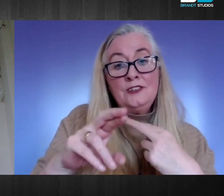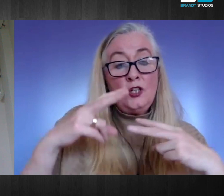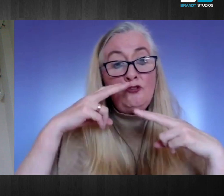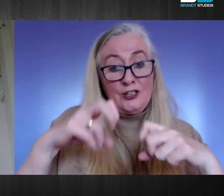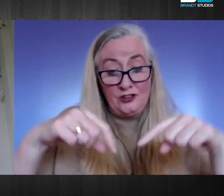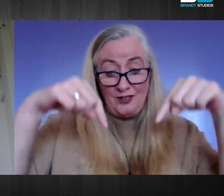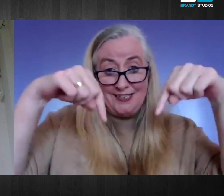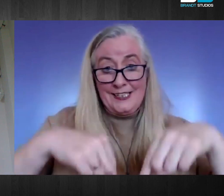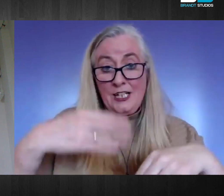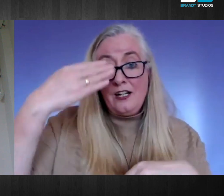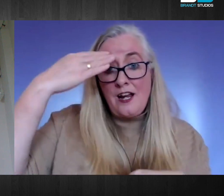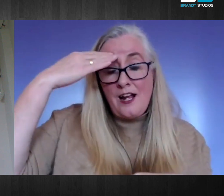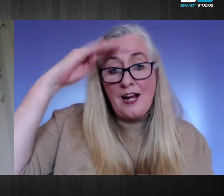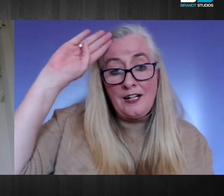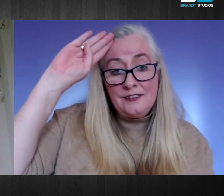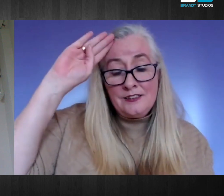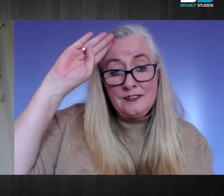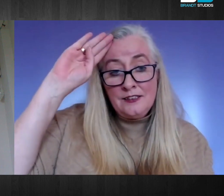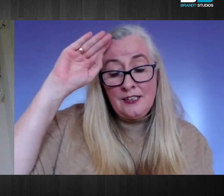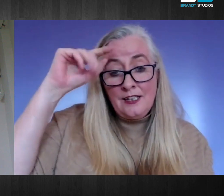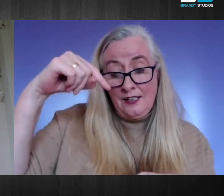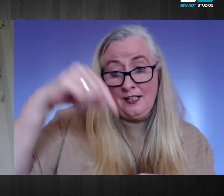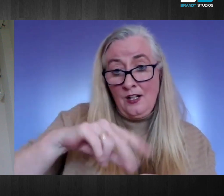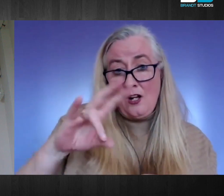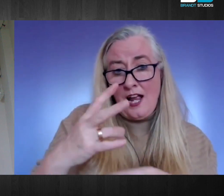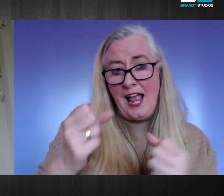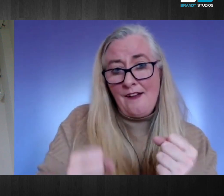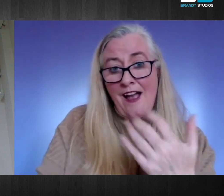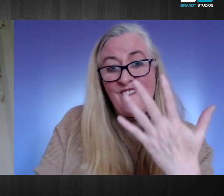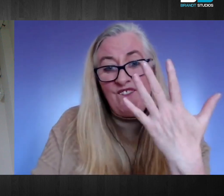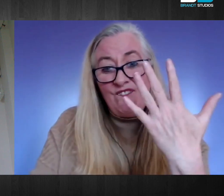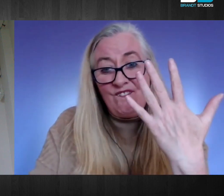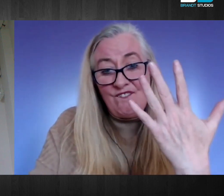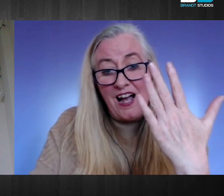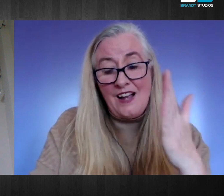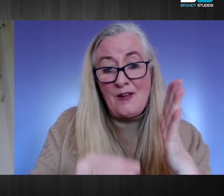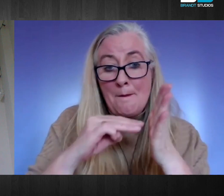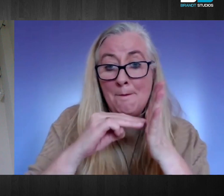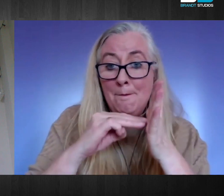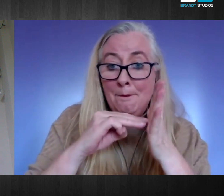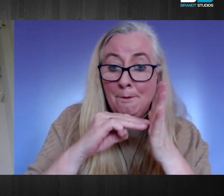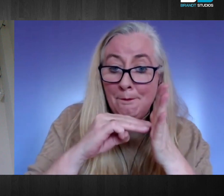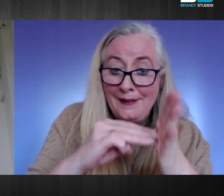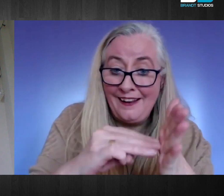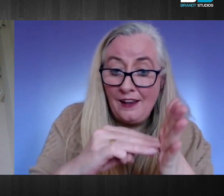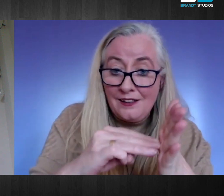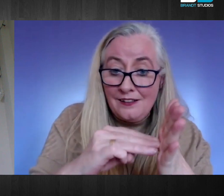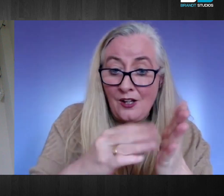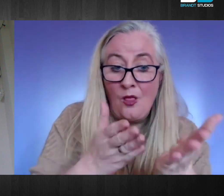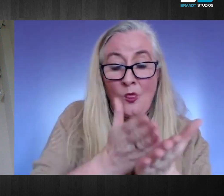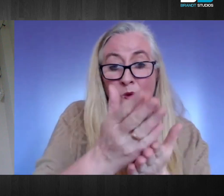tranche of those got 5 million collectively given across 26 projects.